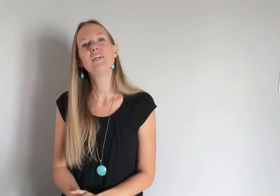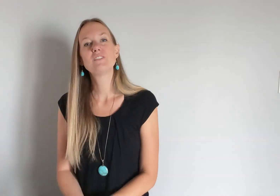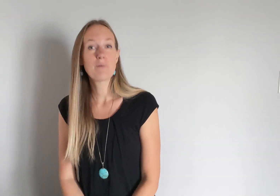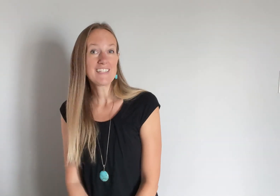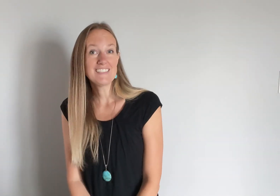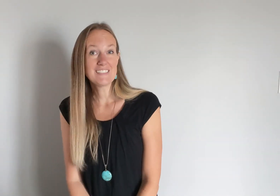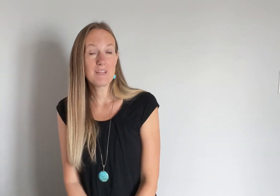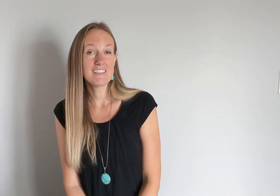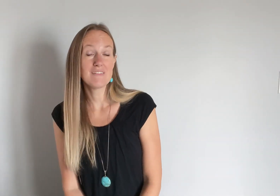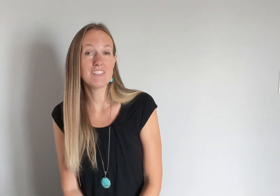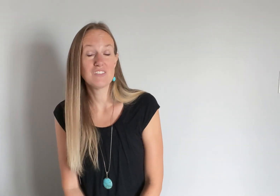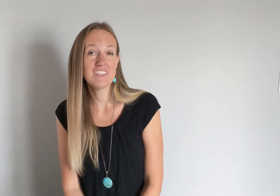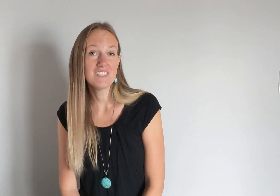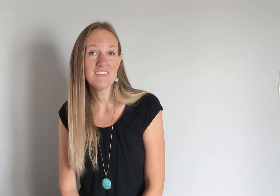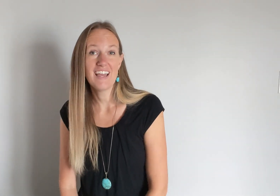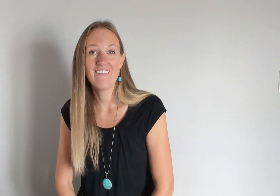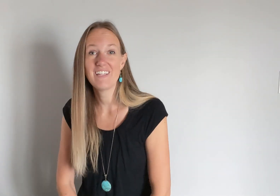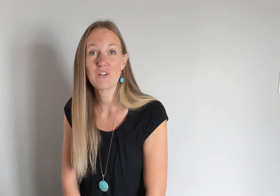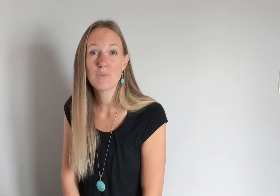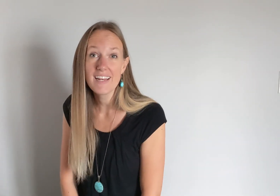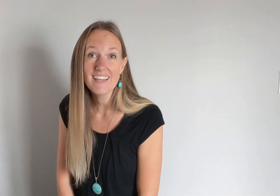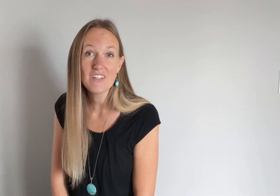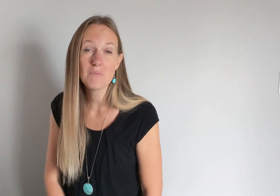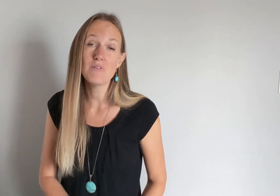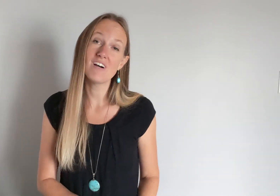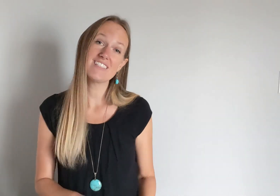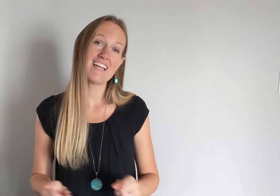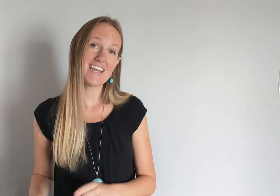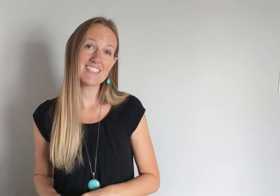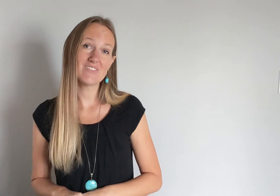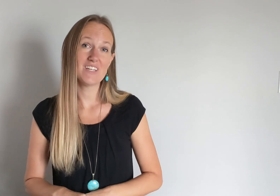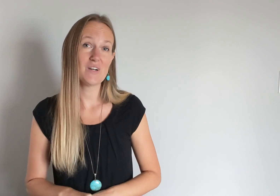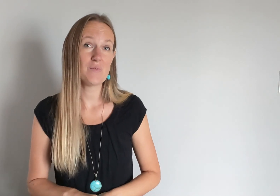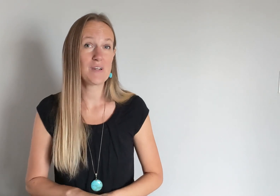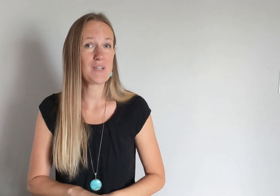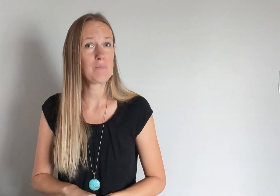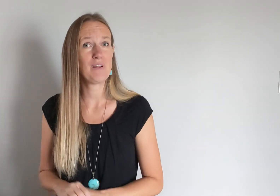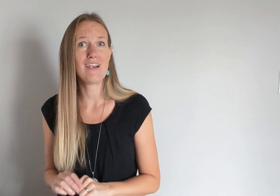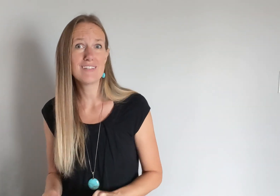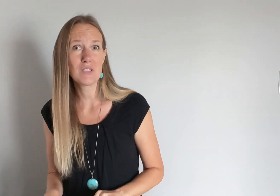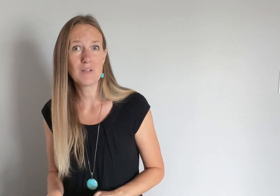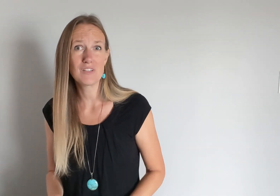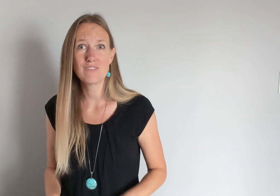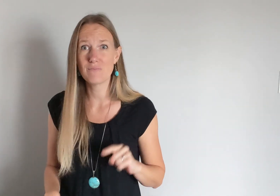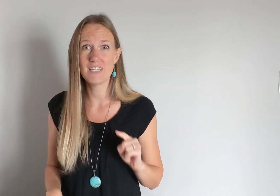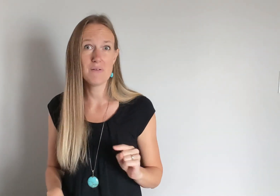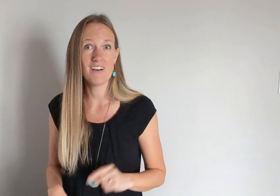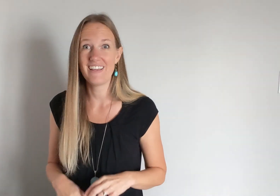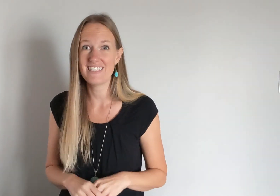So practice as many times as you need to, and when you're ready, you can move on to the next video. We are going to put everything we learned from day 1 and day